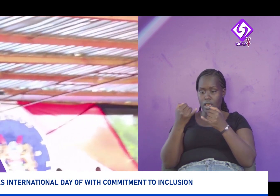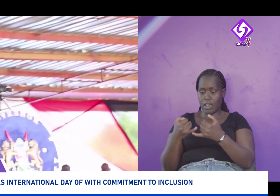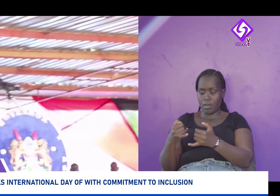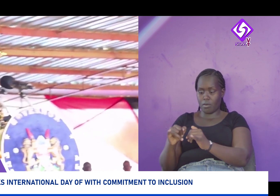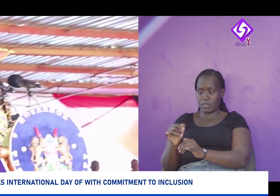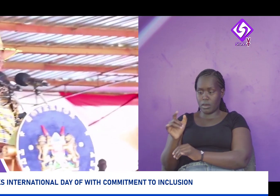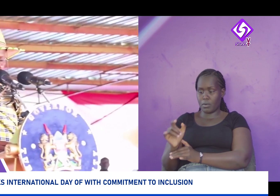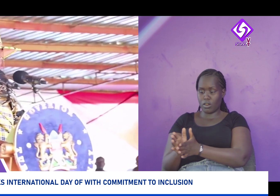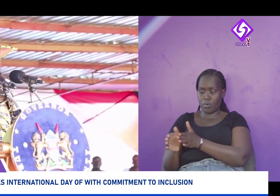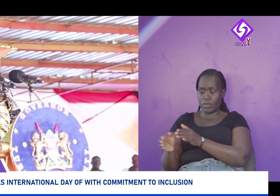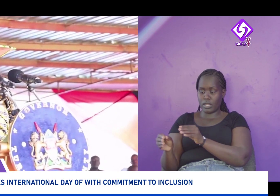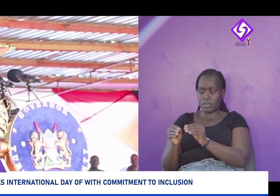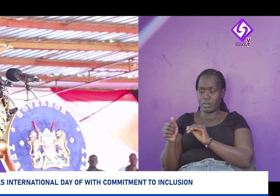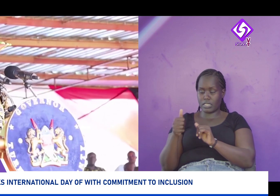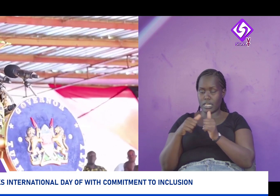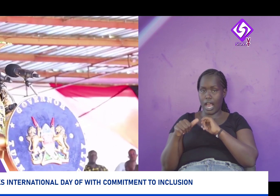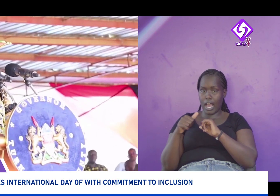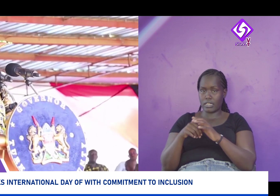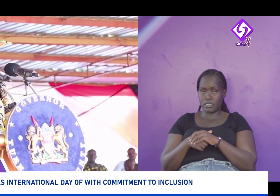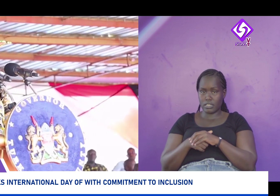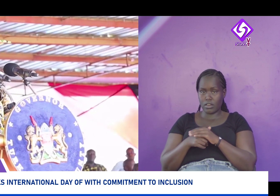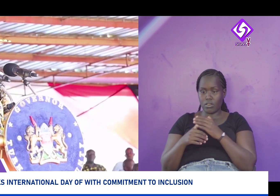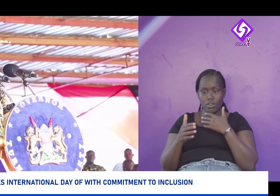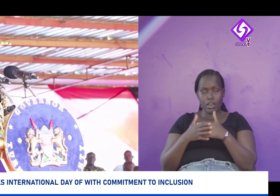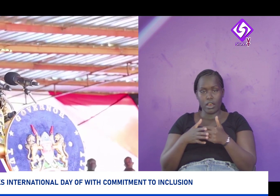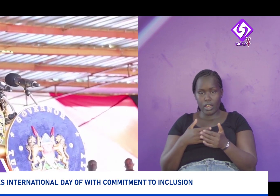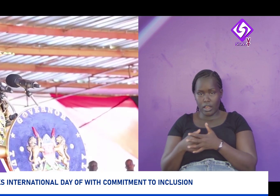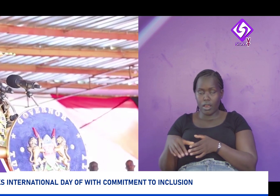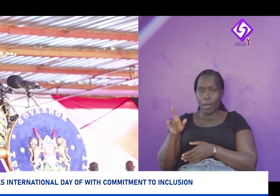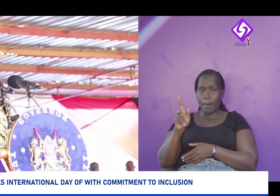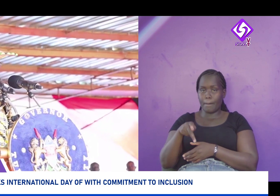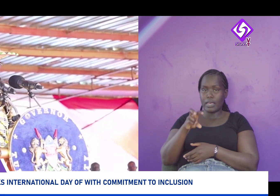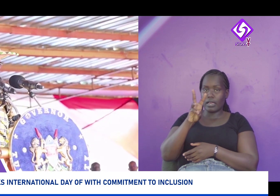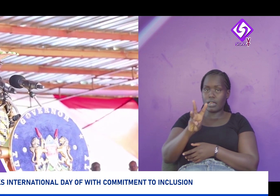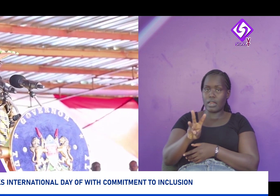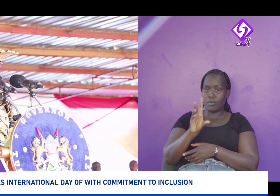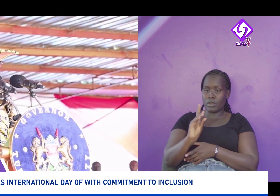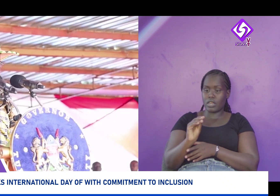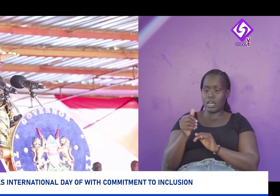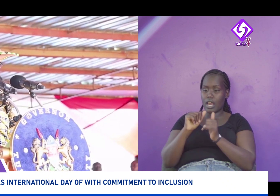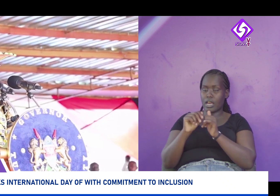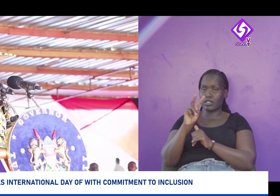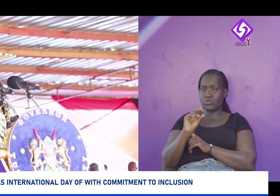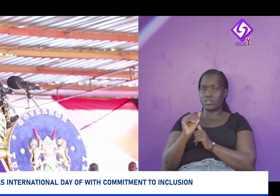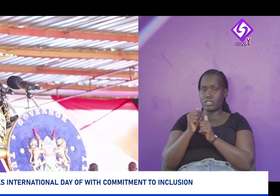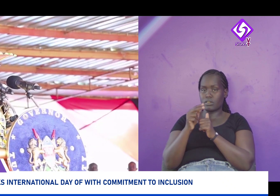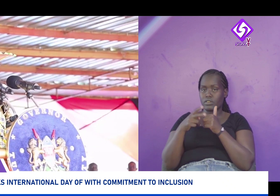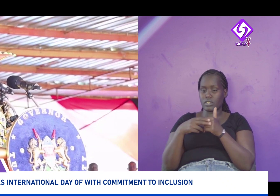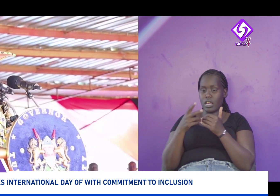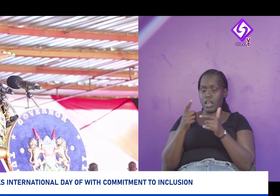Disabilities Act, PWD Act 2017, and are currently